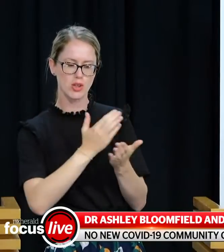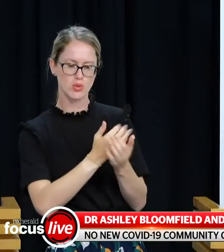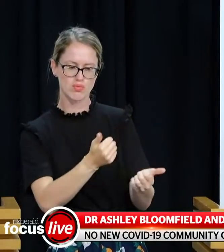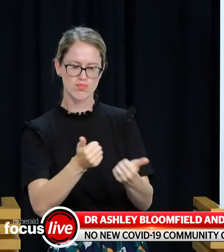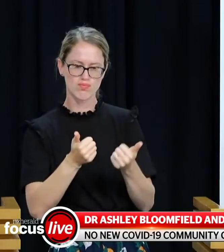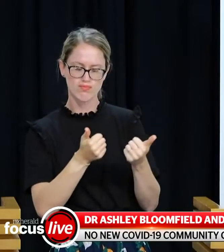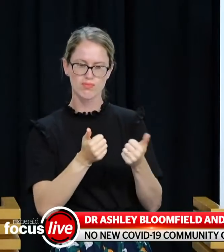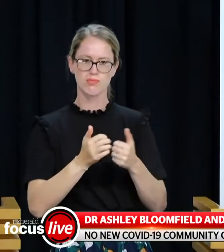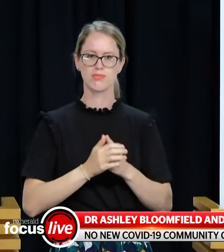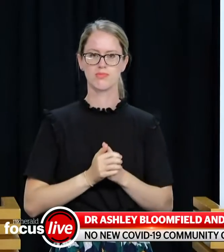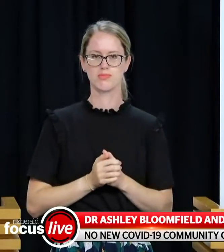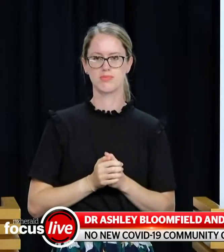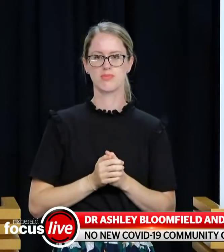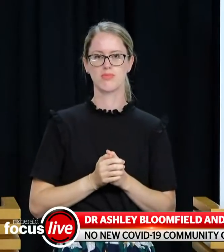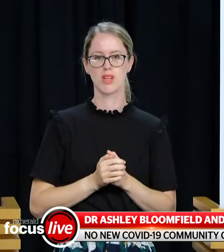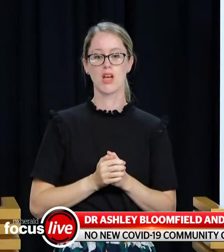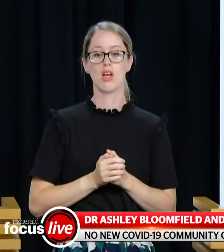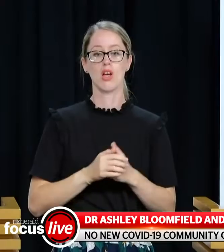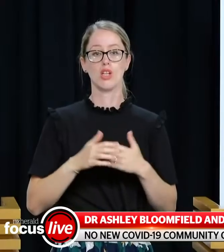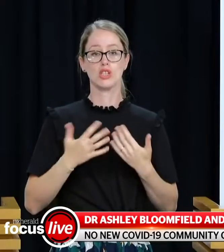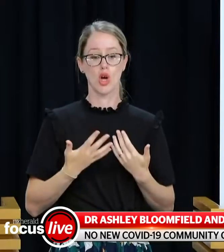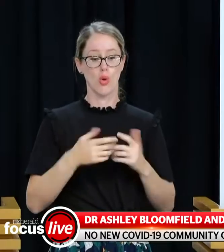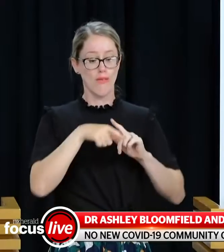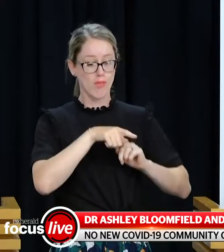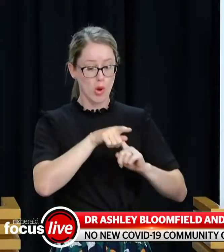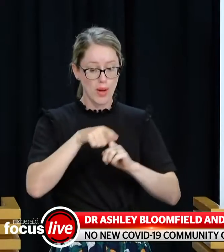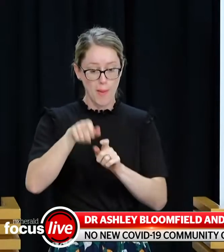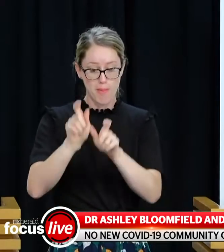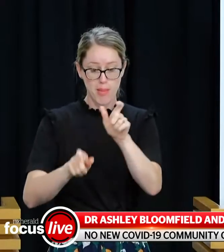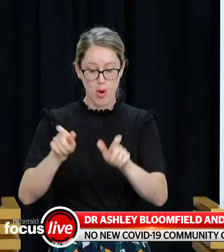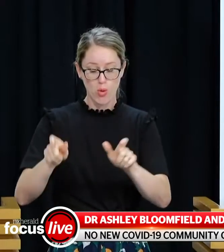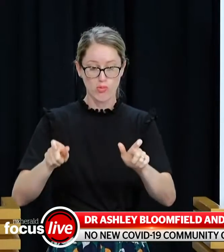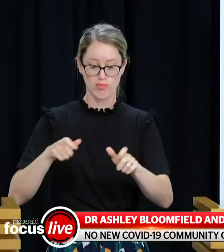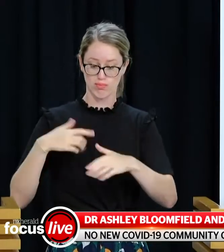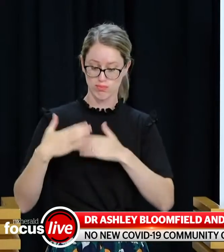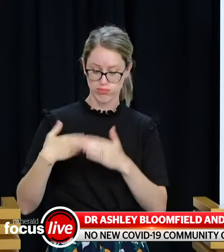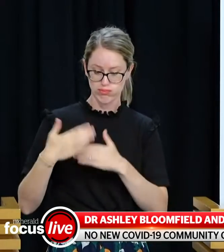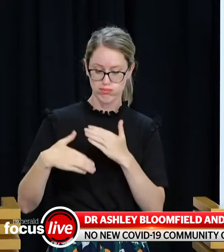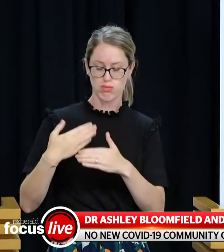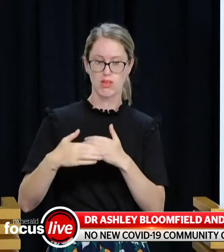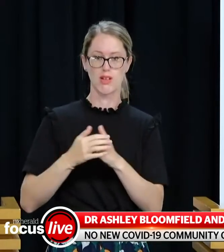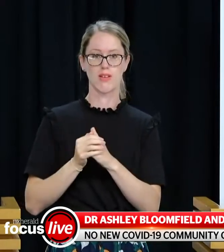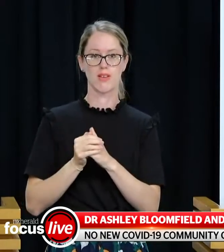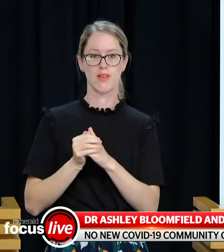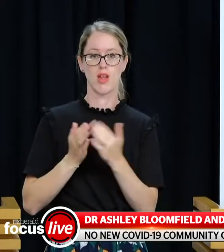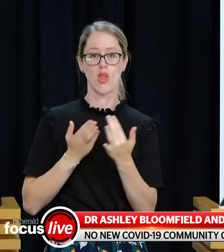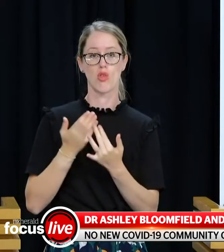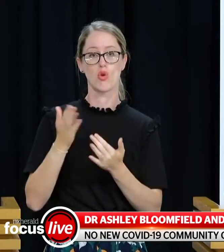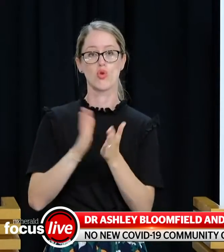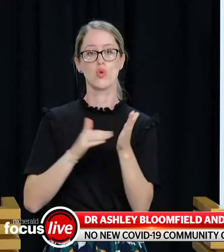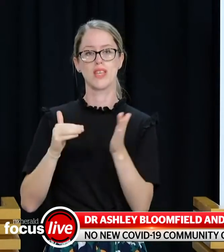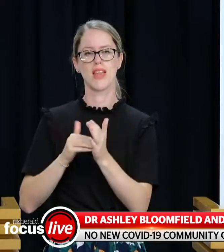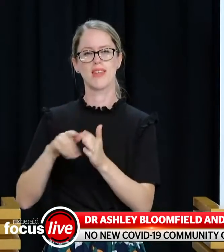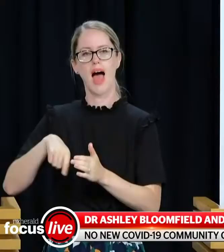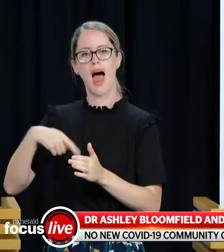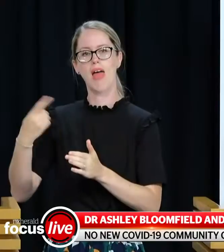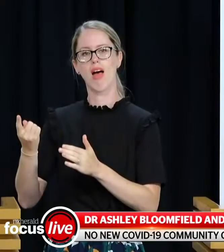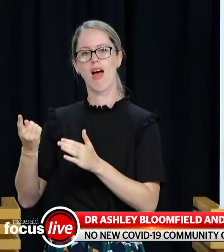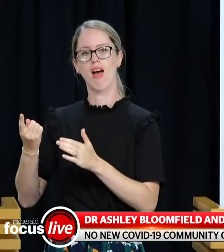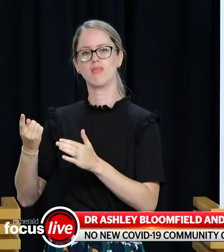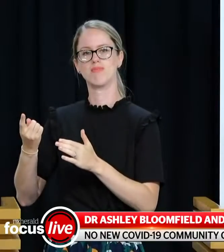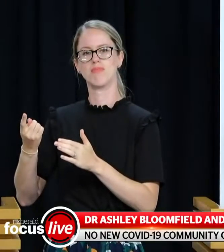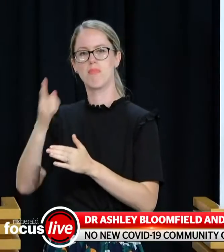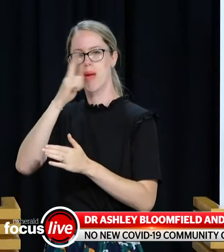national contact tracing systems are in action. Indeed, our wider public health units around the country are helping out with